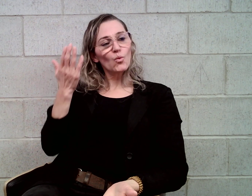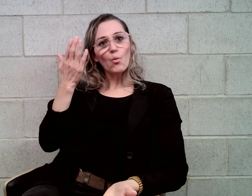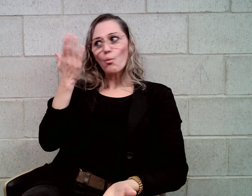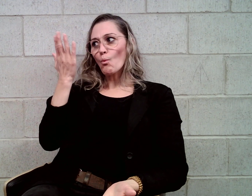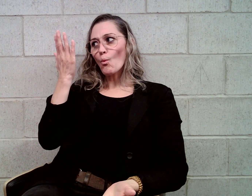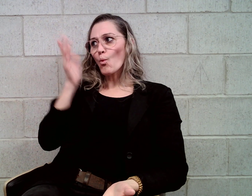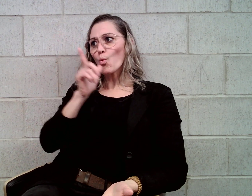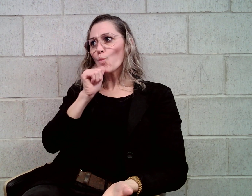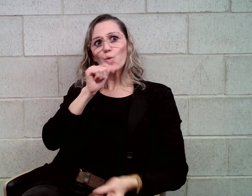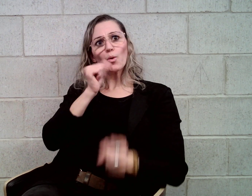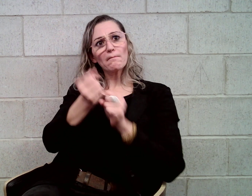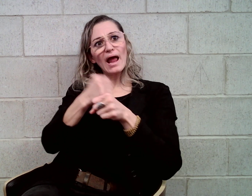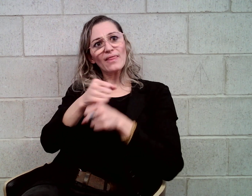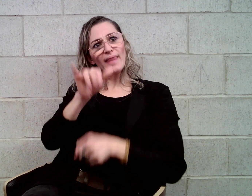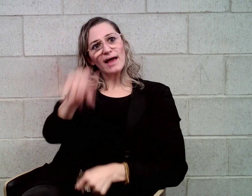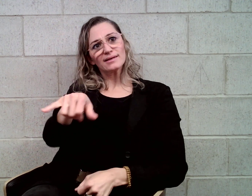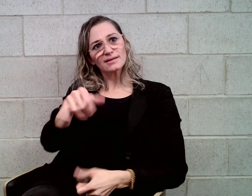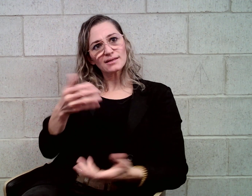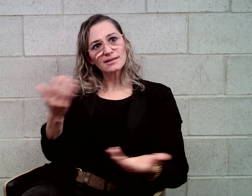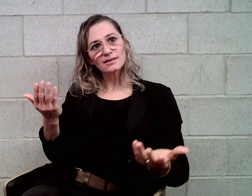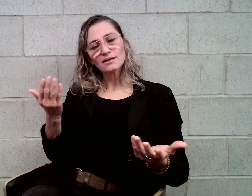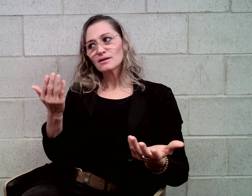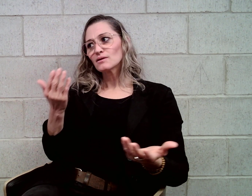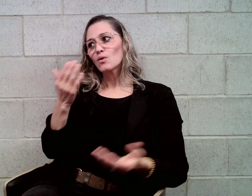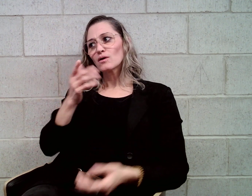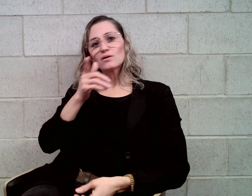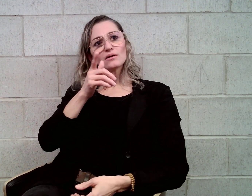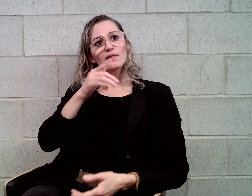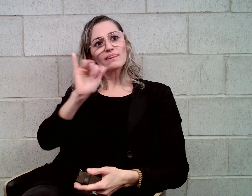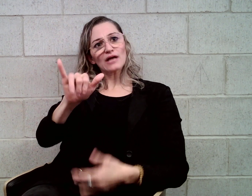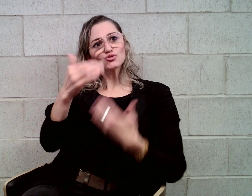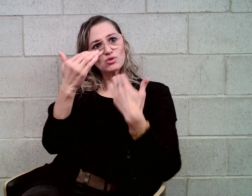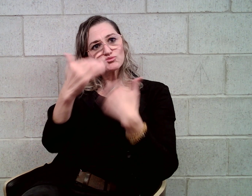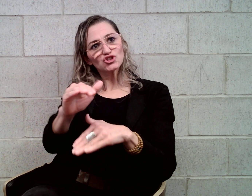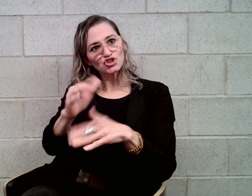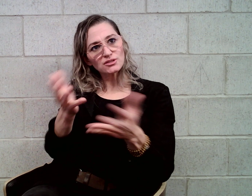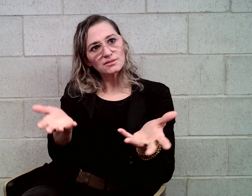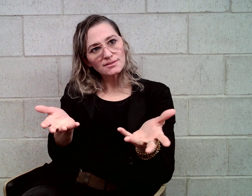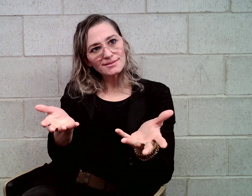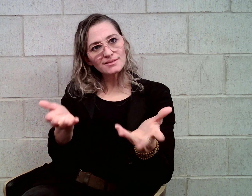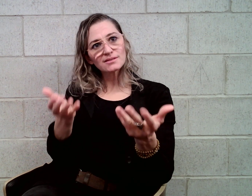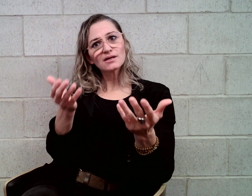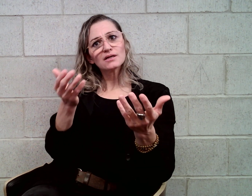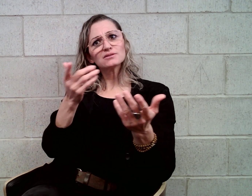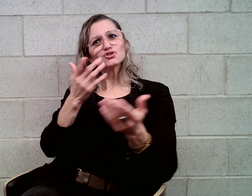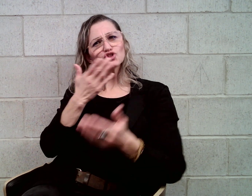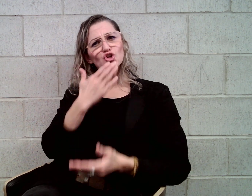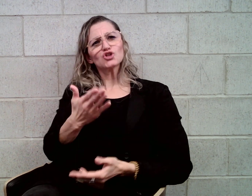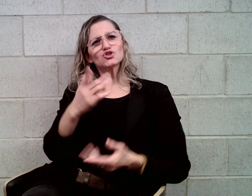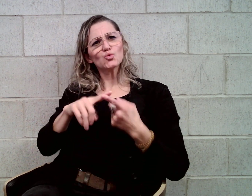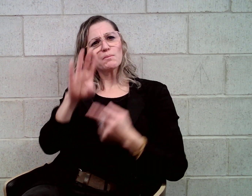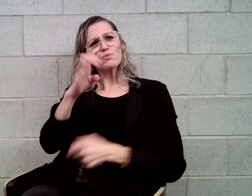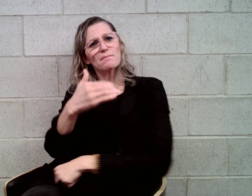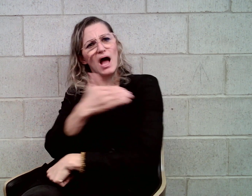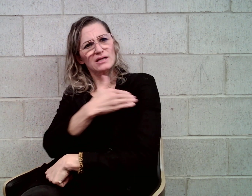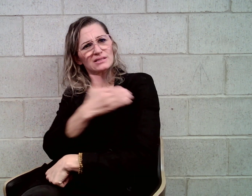coming and enacted in, you know, white spaces that are very white. What does that mean? What does